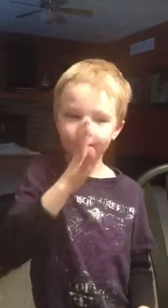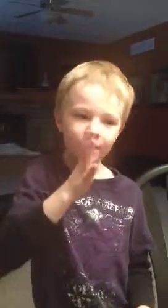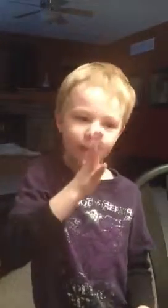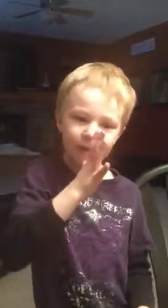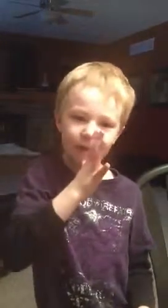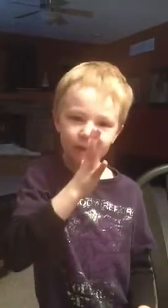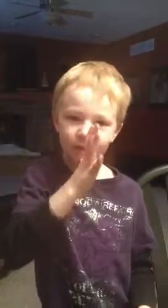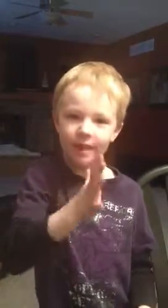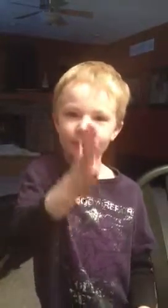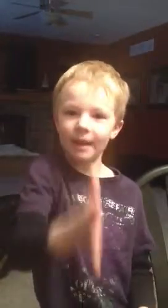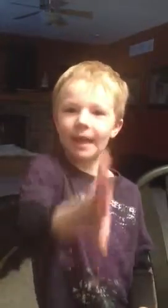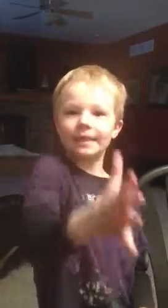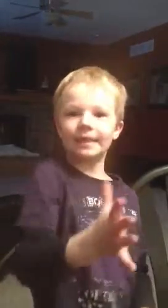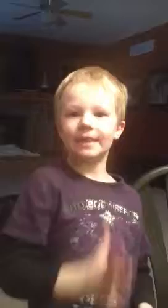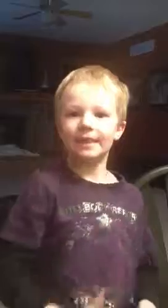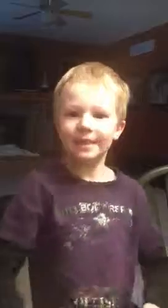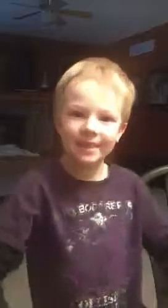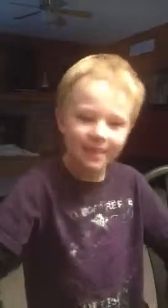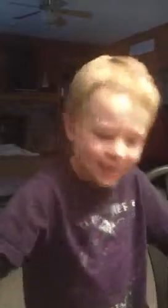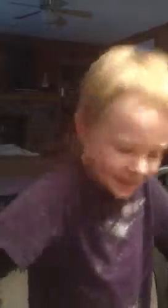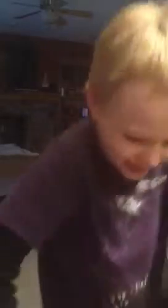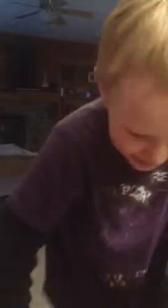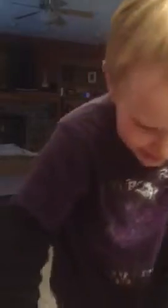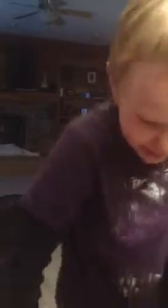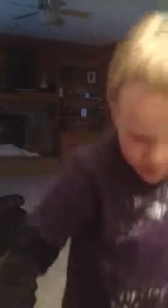Okay, Grandpa. Mm-hmm. Okay.